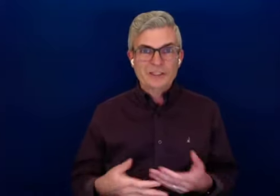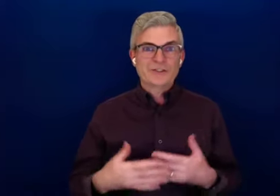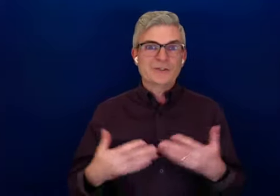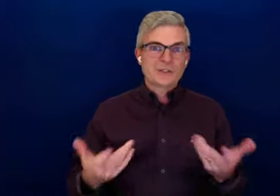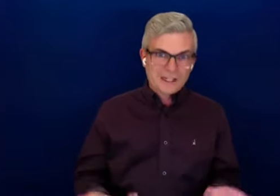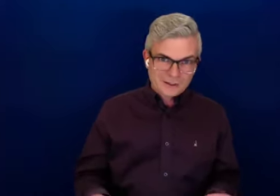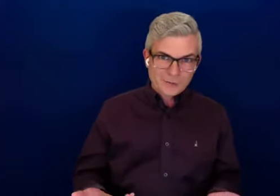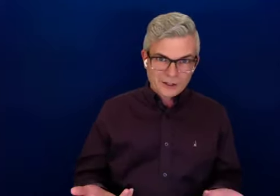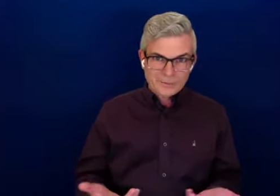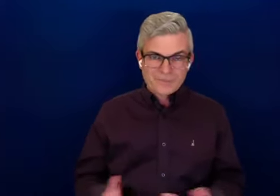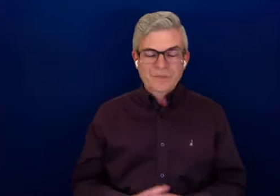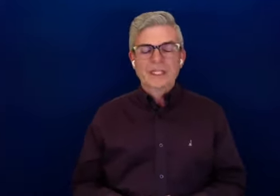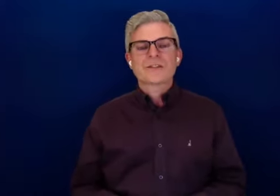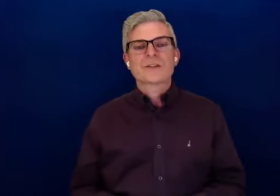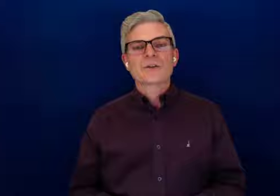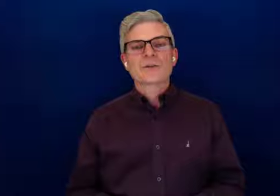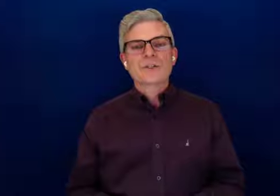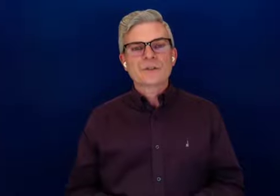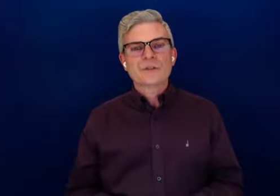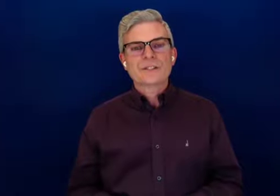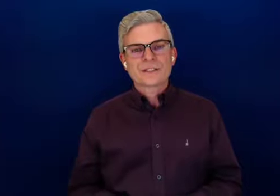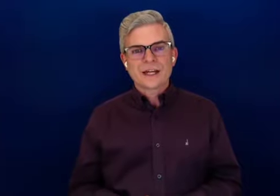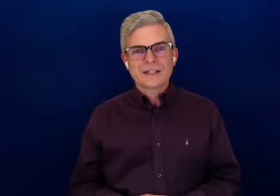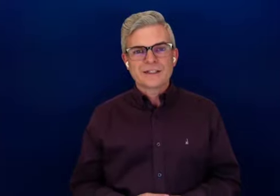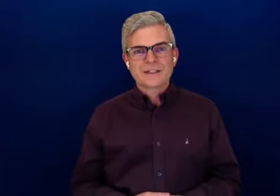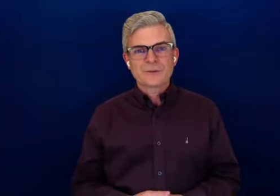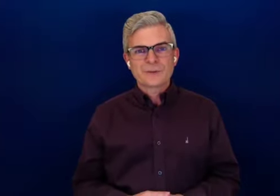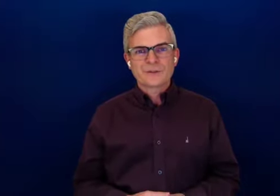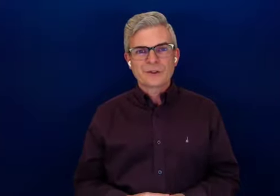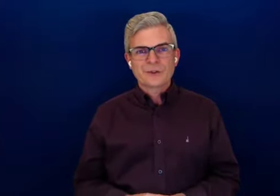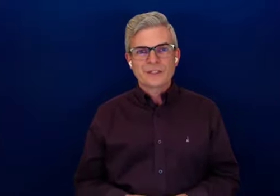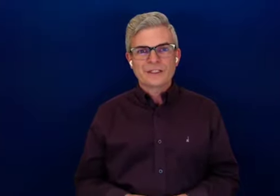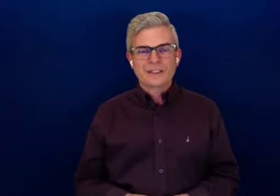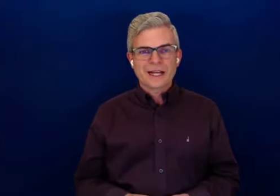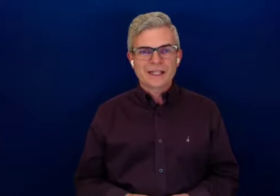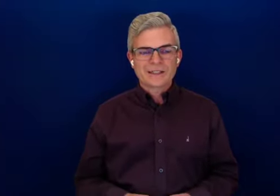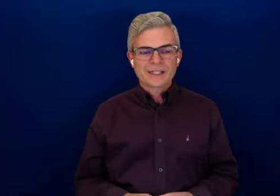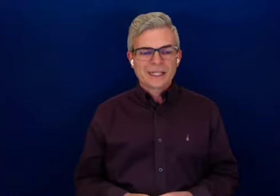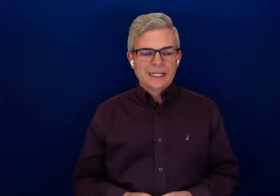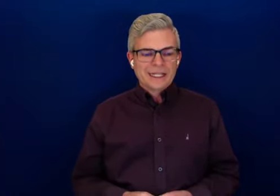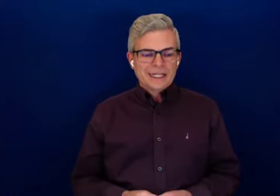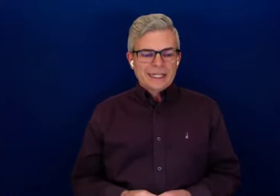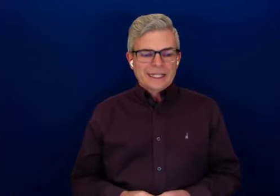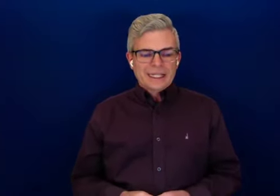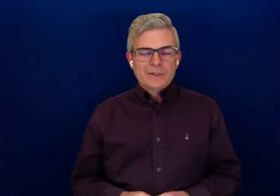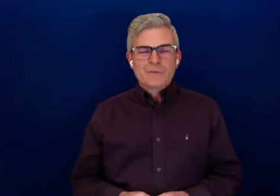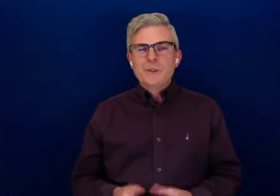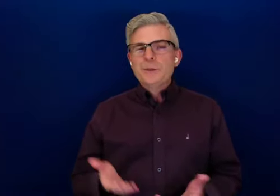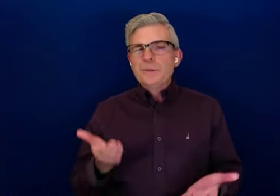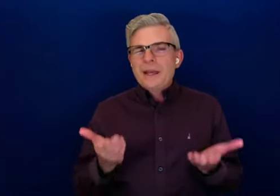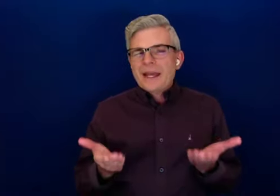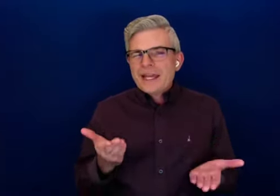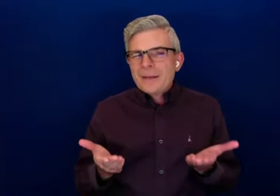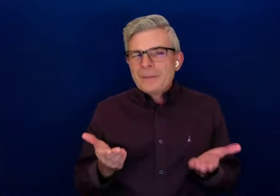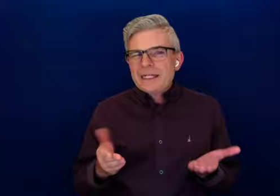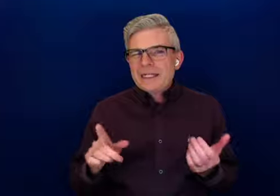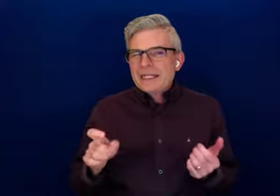because you signed it wrong. So use the signs that we've learned in class. If you maybe